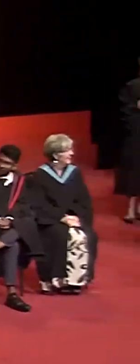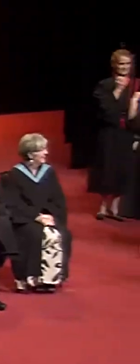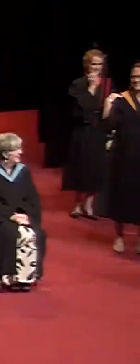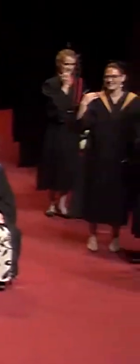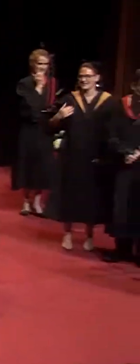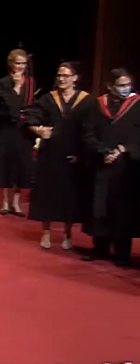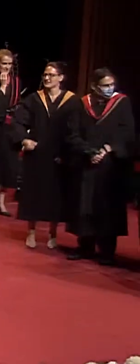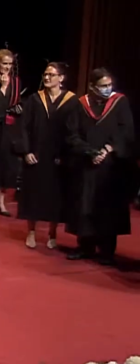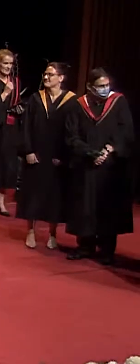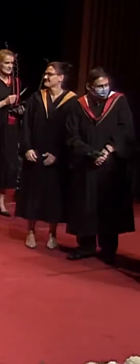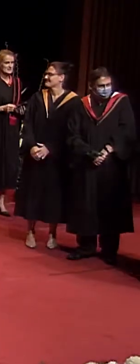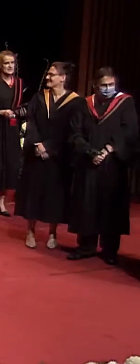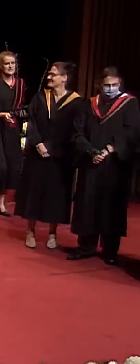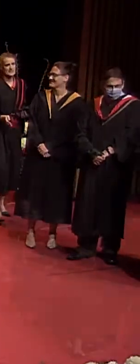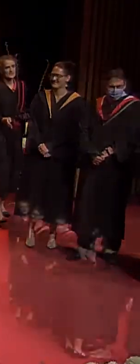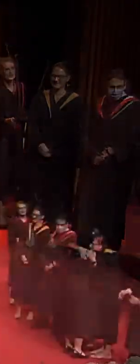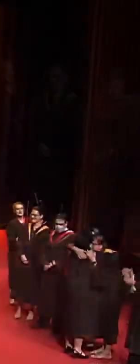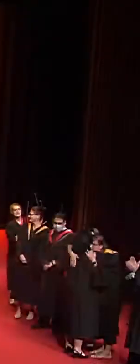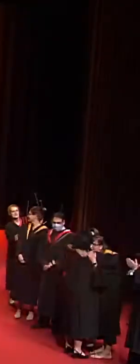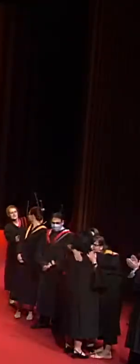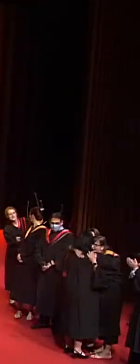Jesselyn Dugay.